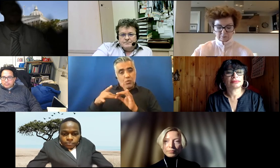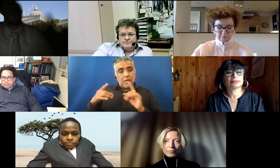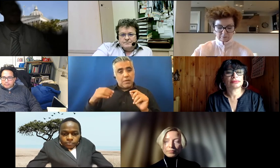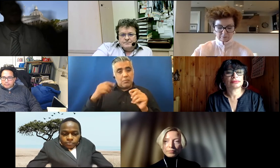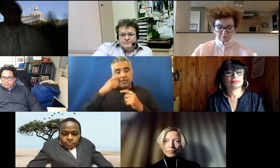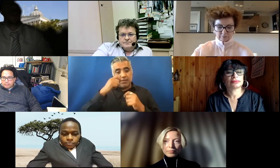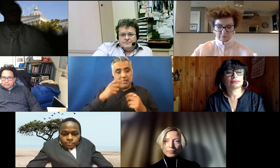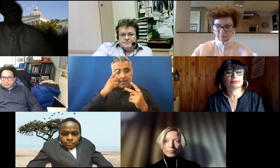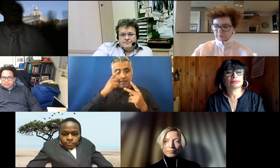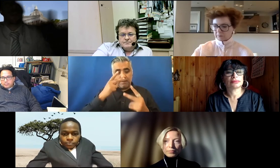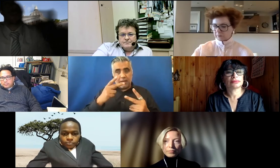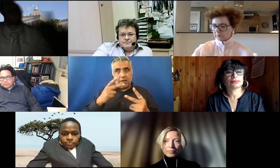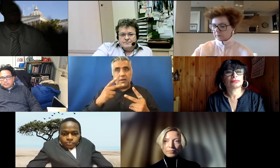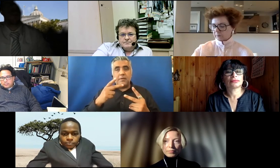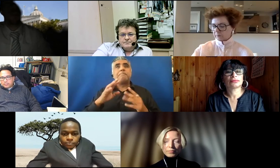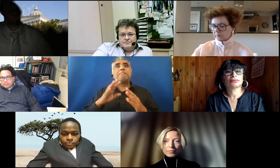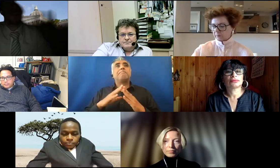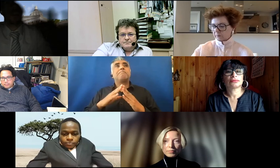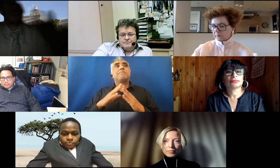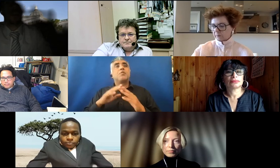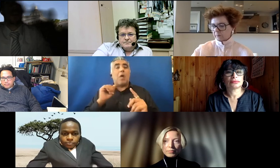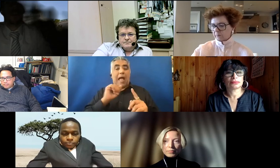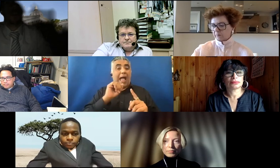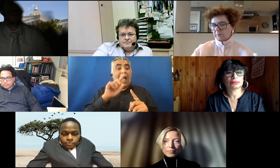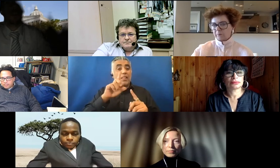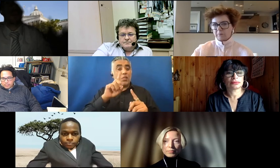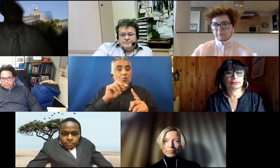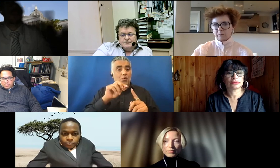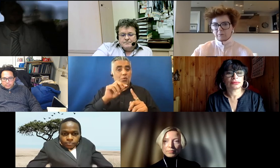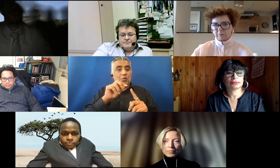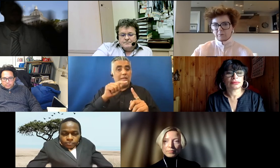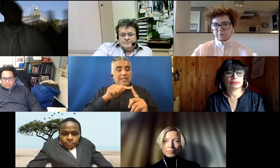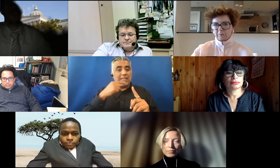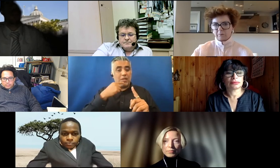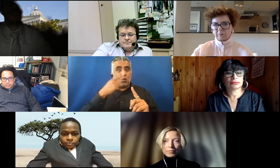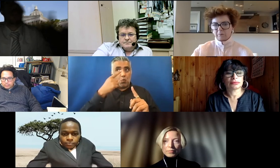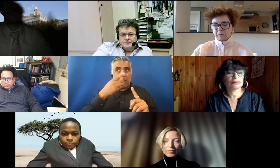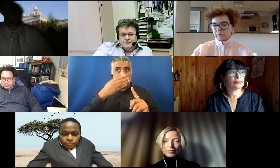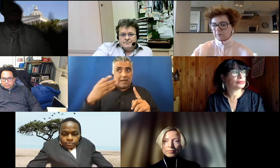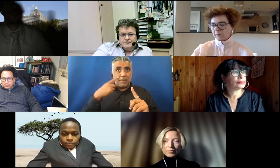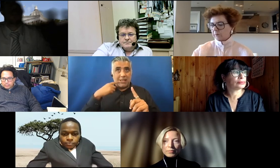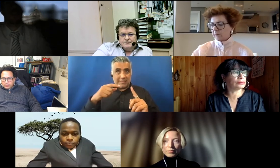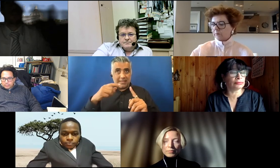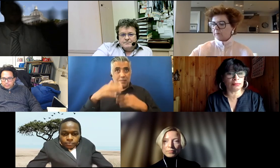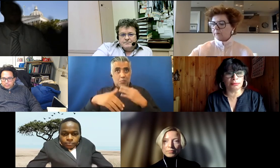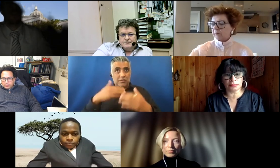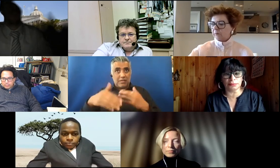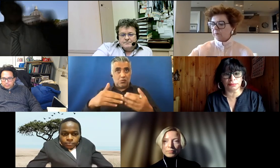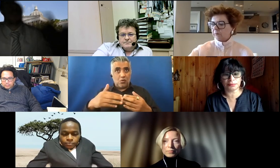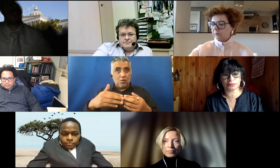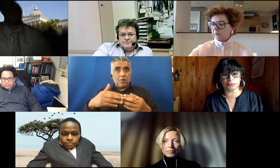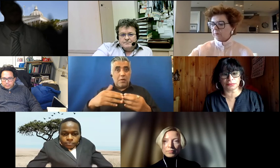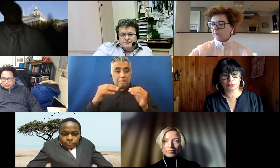see, for example, from Aldo, that one way to make this inclusion process